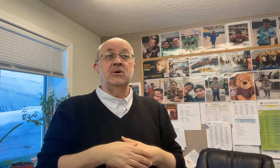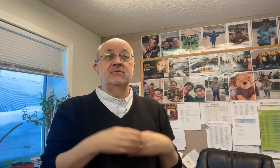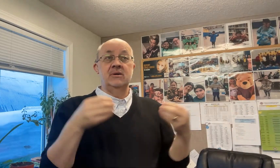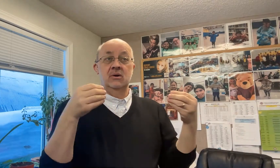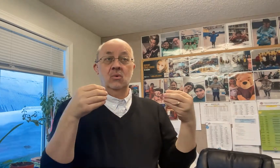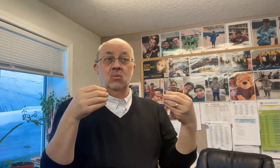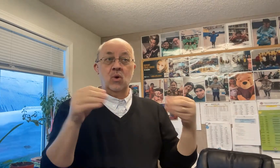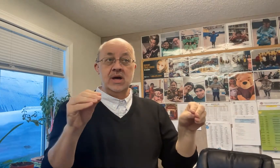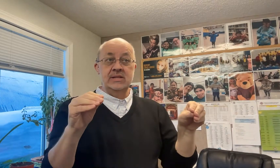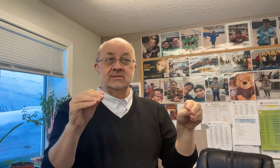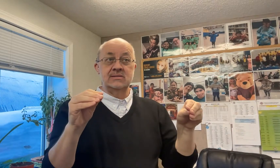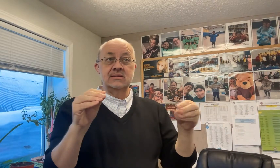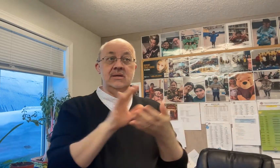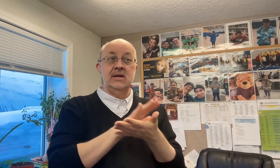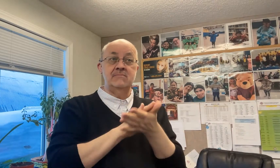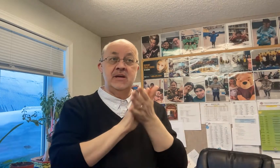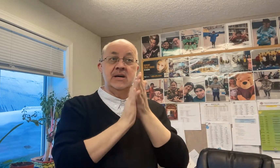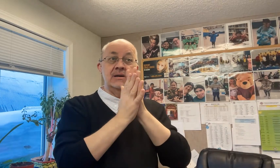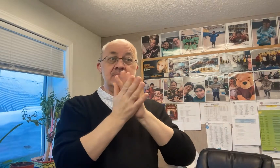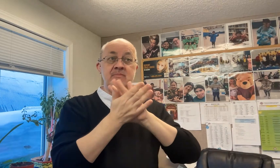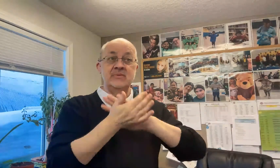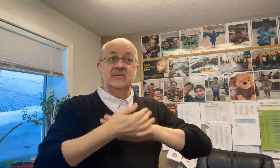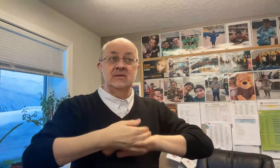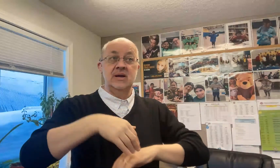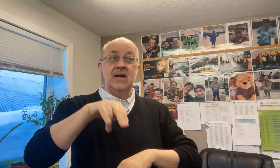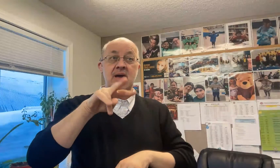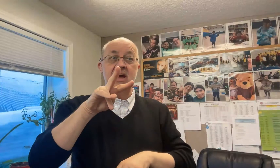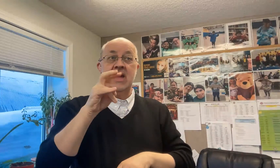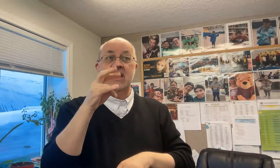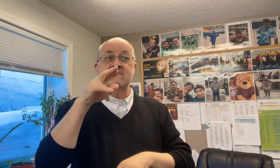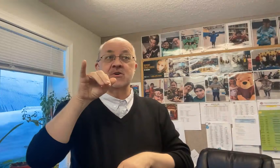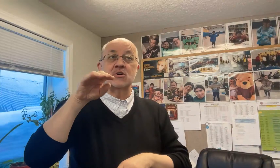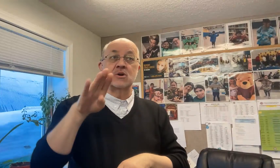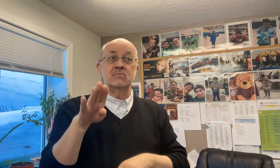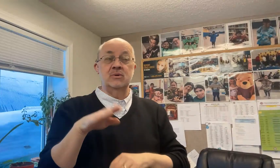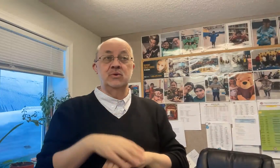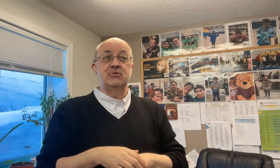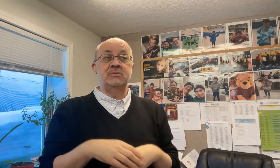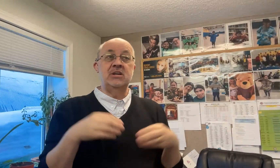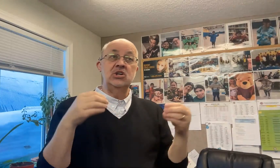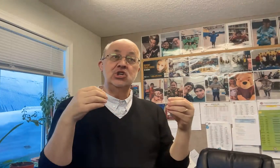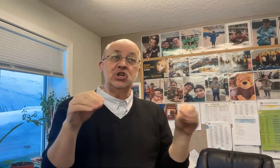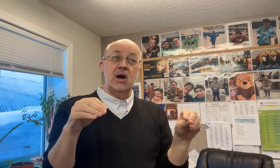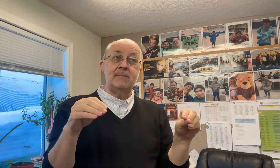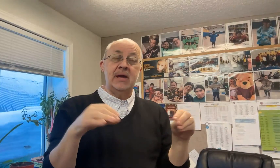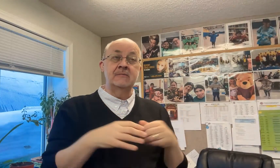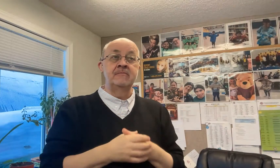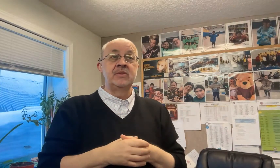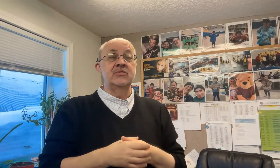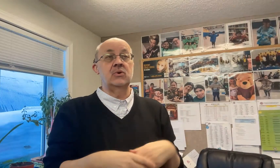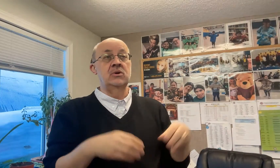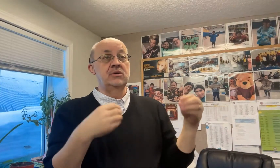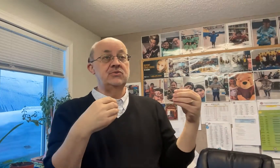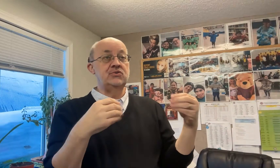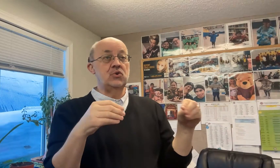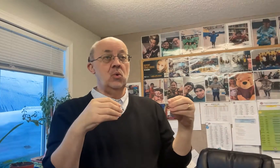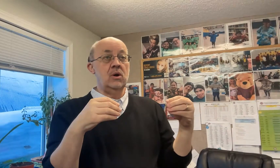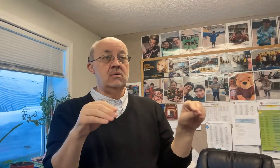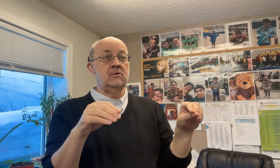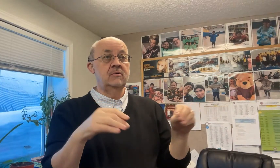it once, it becomes a verb, which would be shopping. So store,